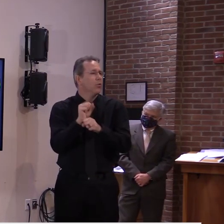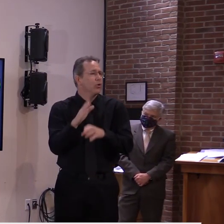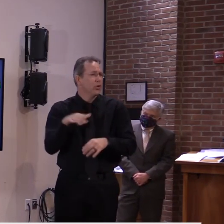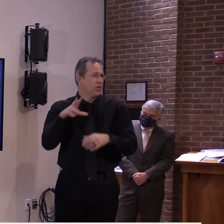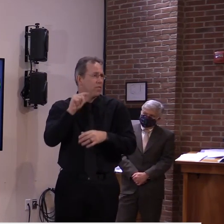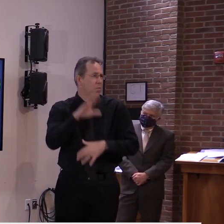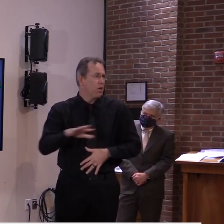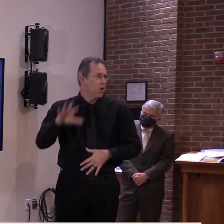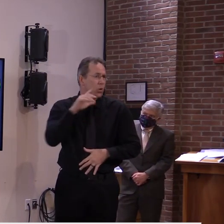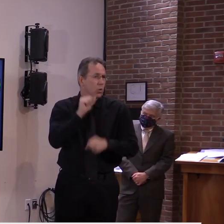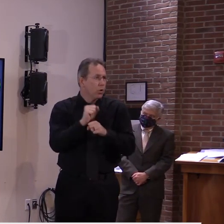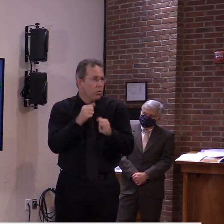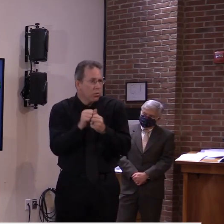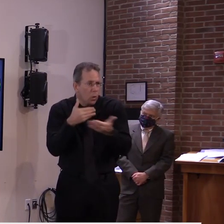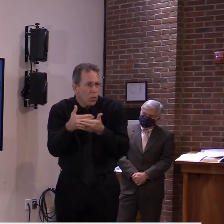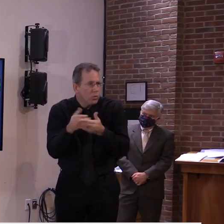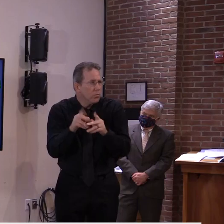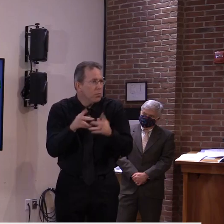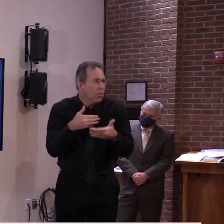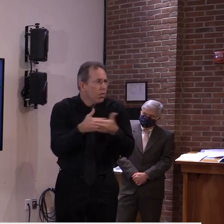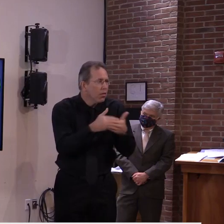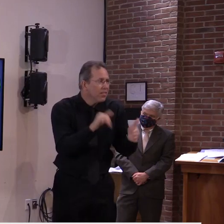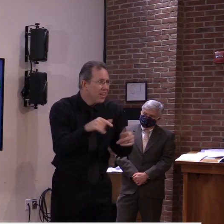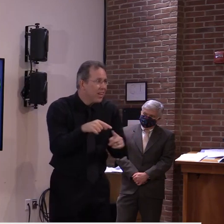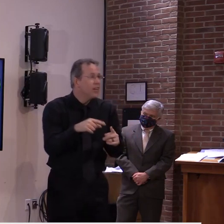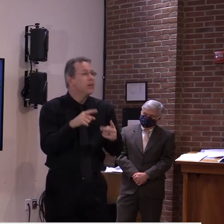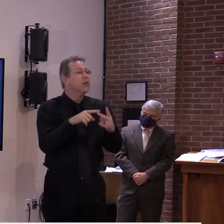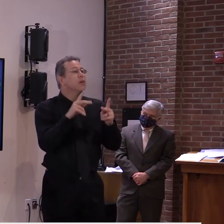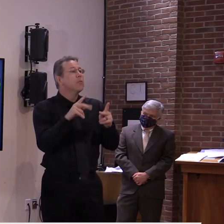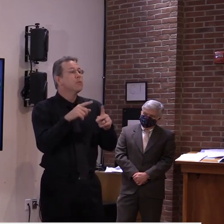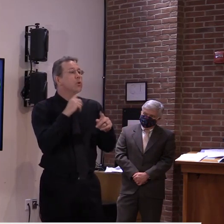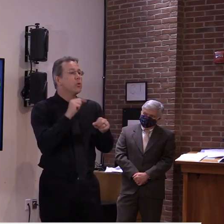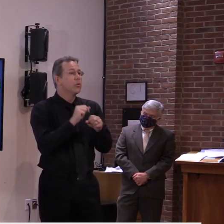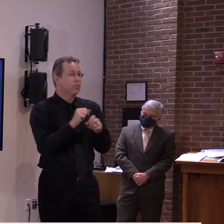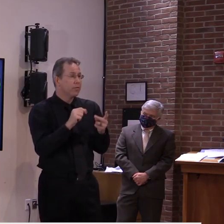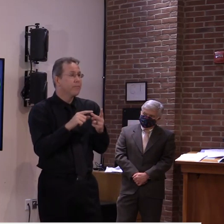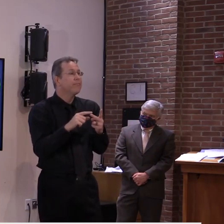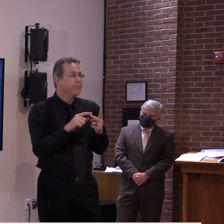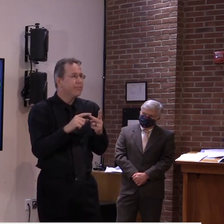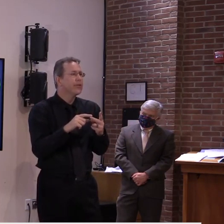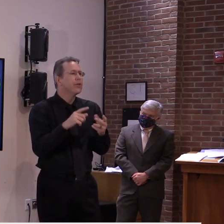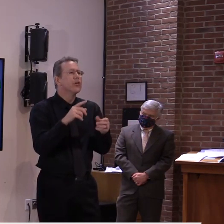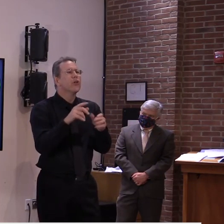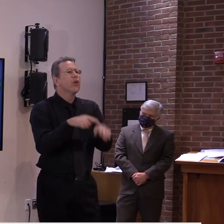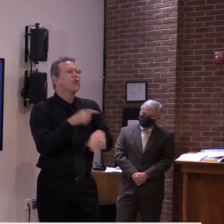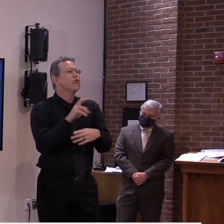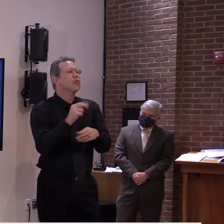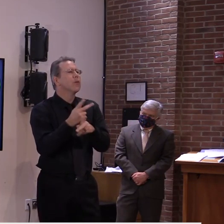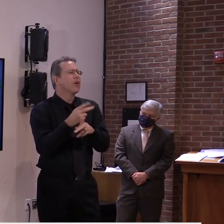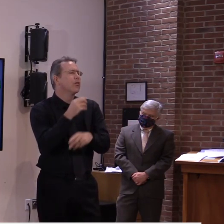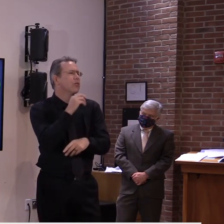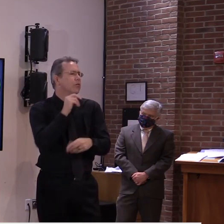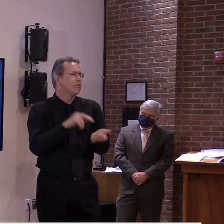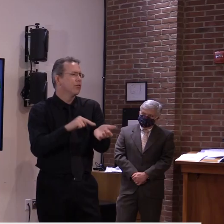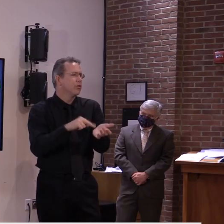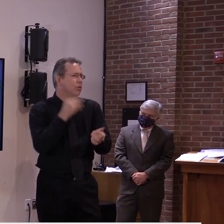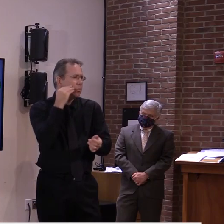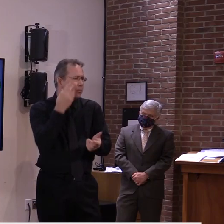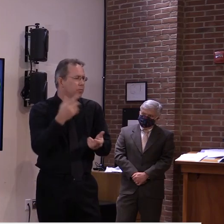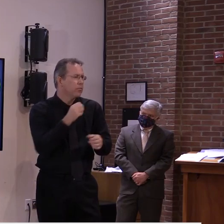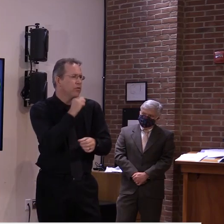those who work or live in these long-term care facilities. And for the former group, we're working closely with